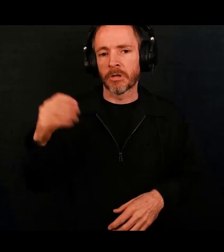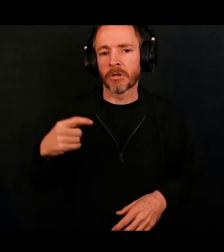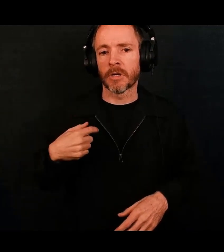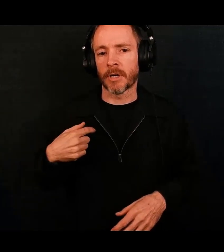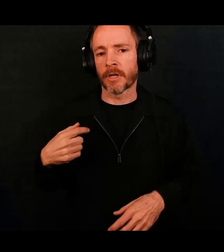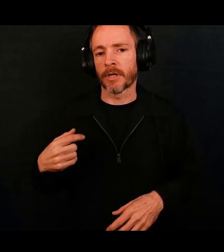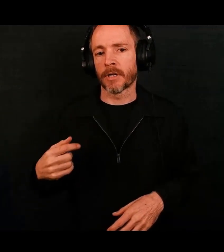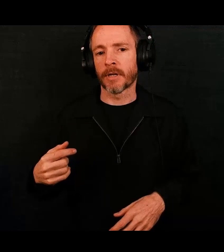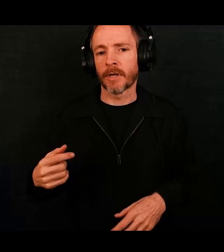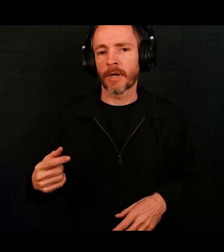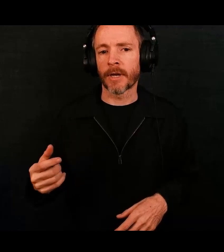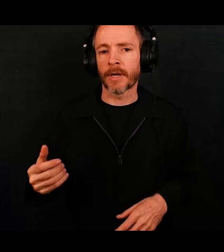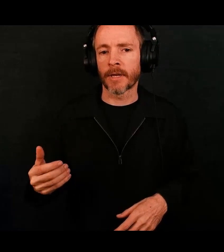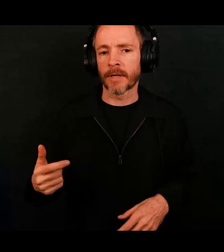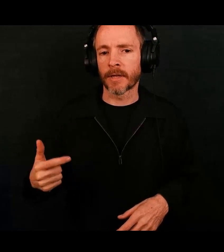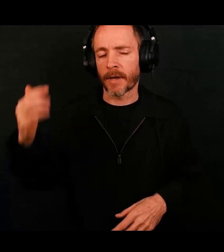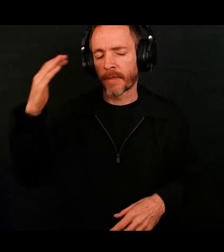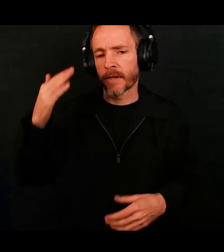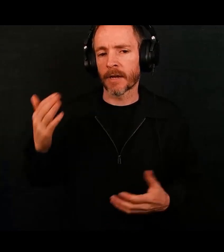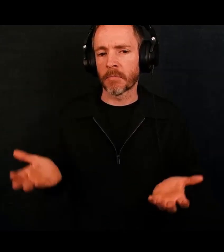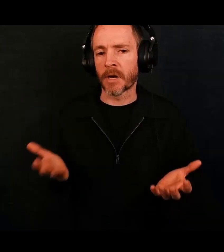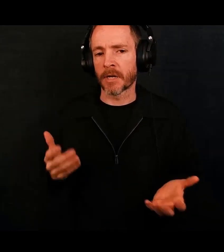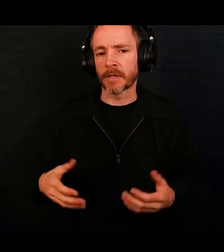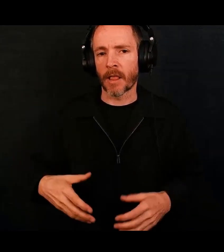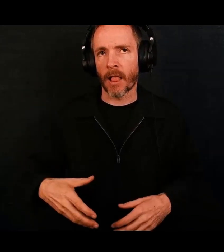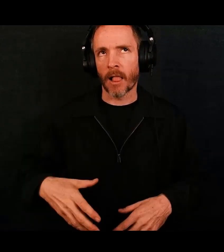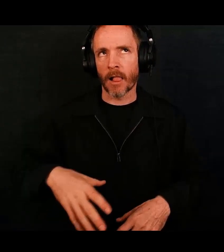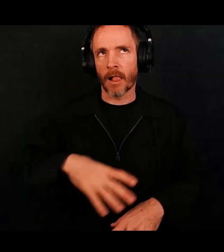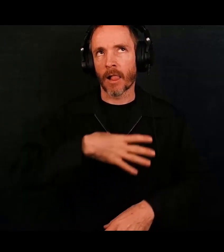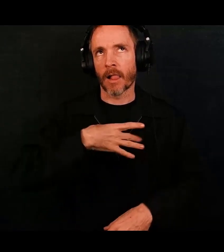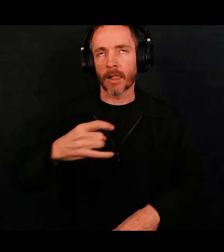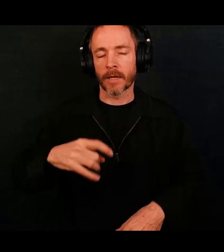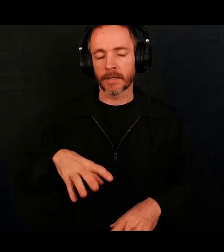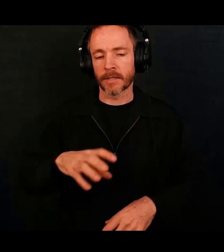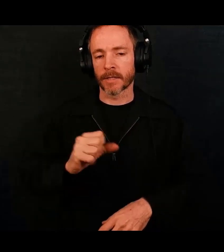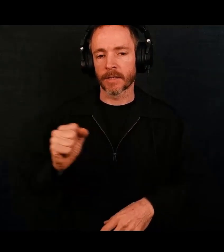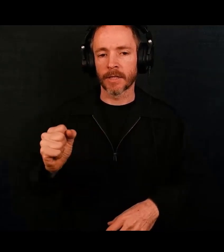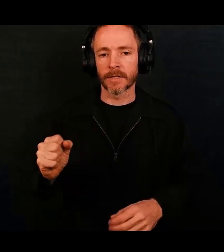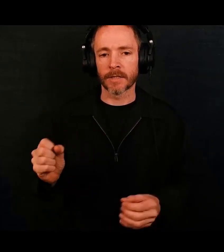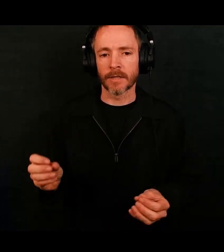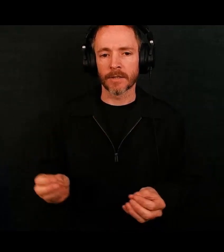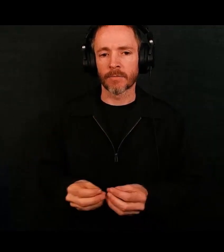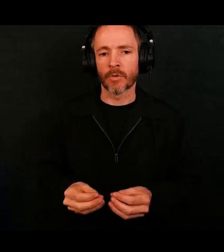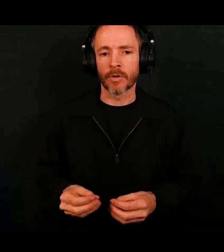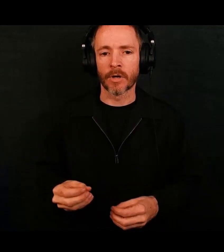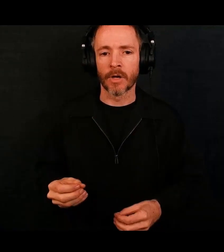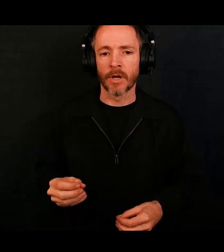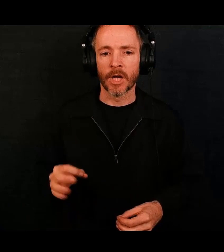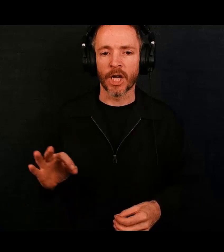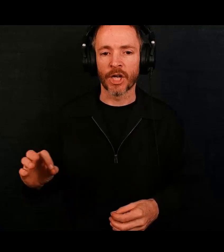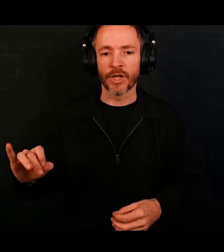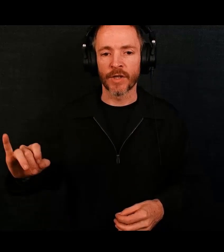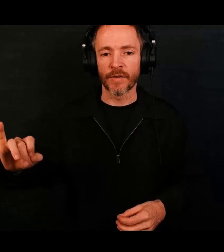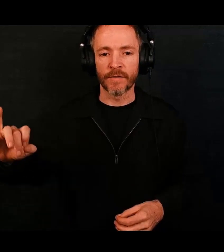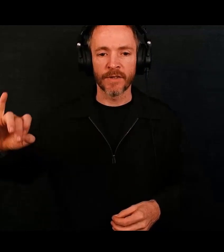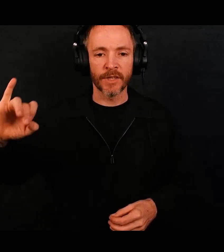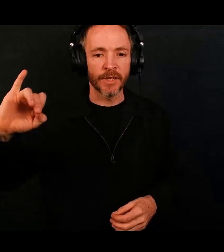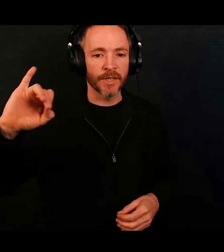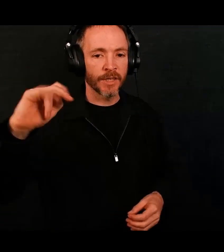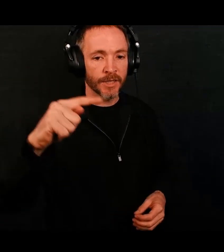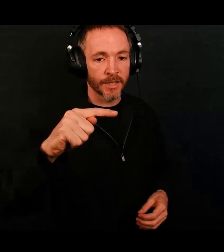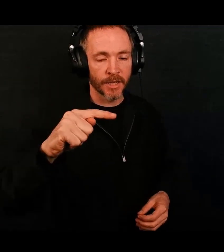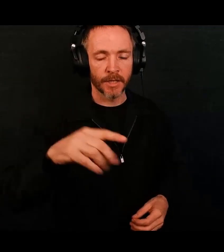I don't know. I think I might like to get some more